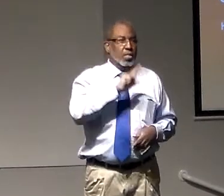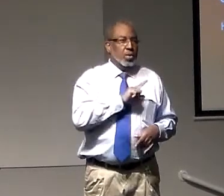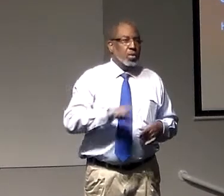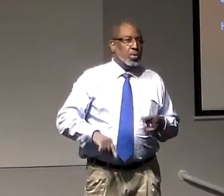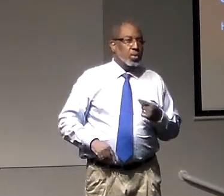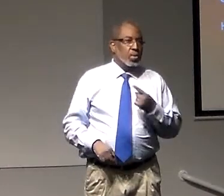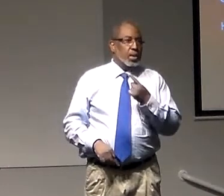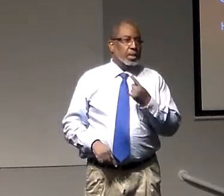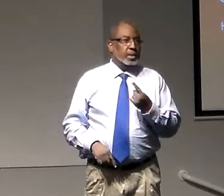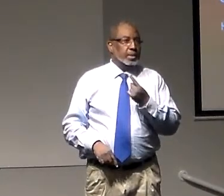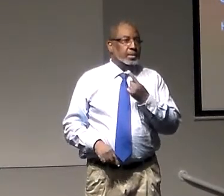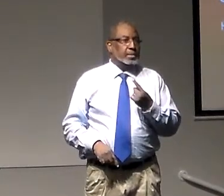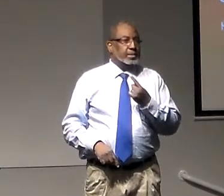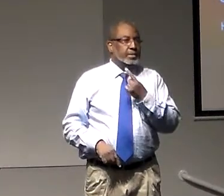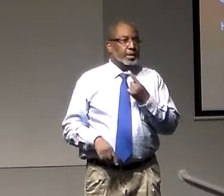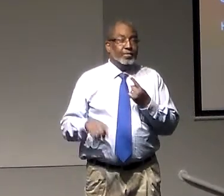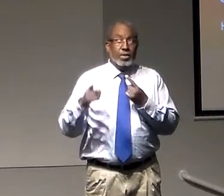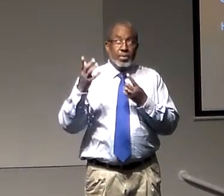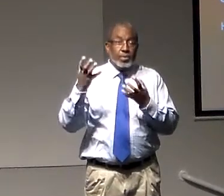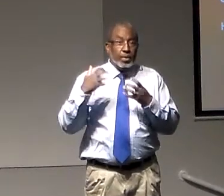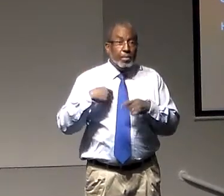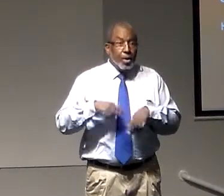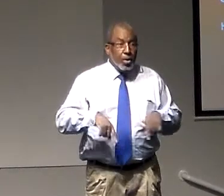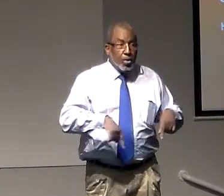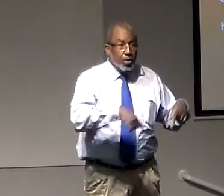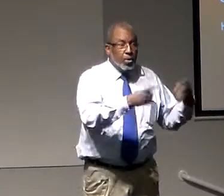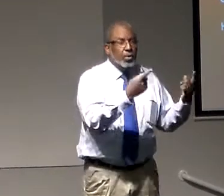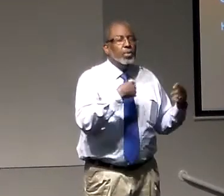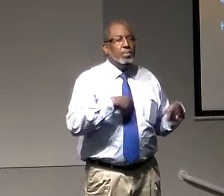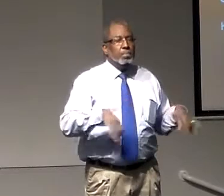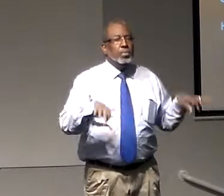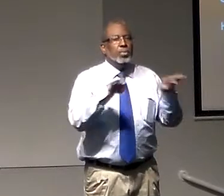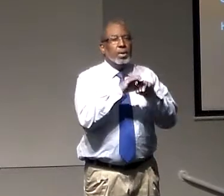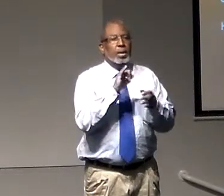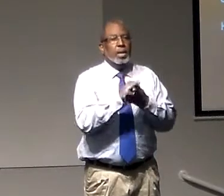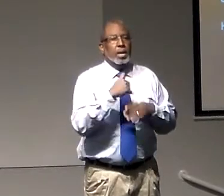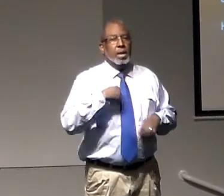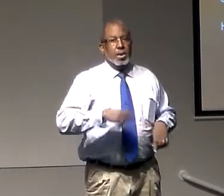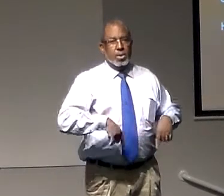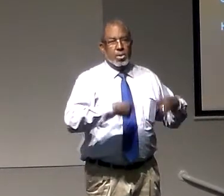serve for the Lord Himself. If He wants me to go, I'll go.